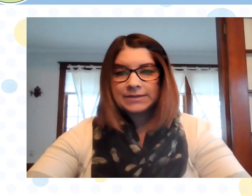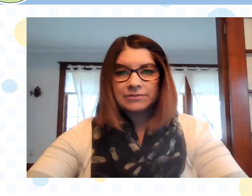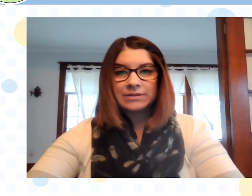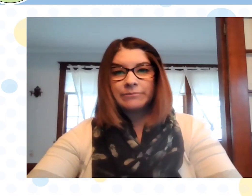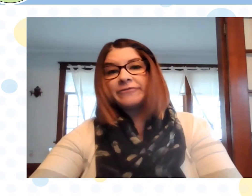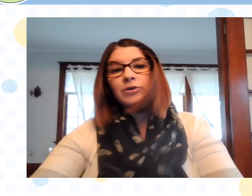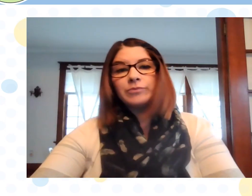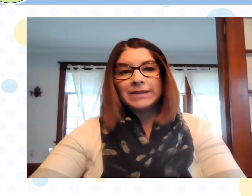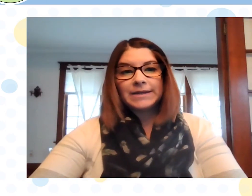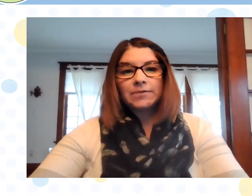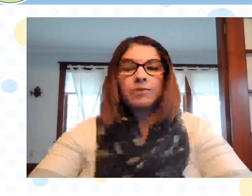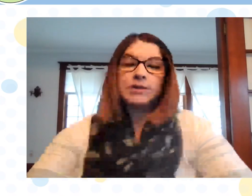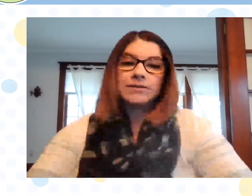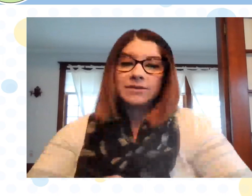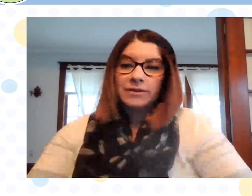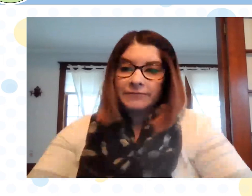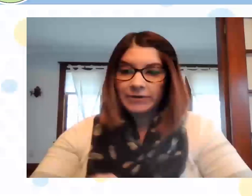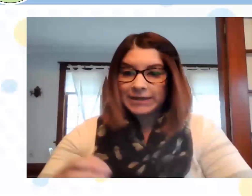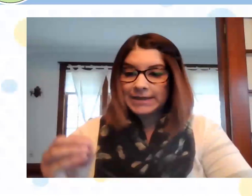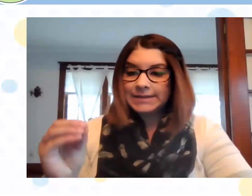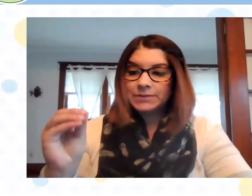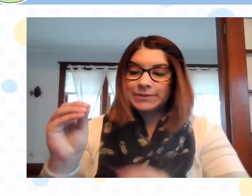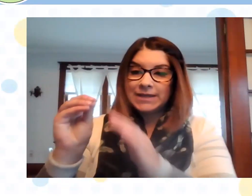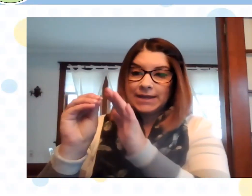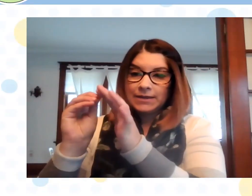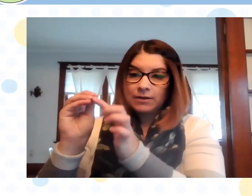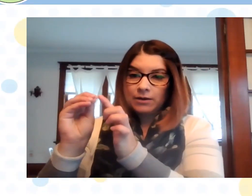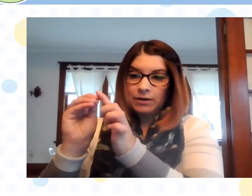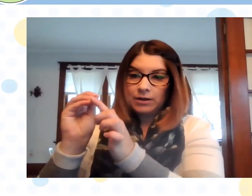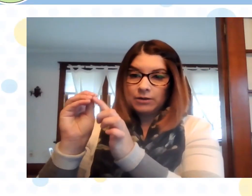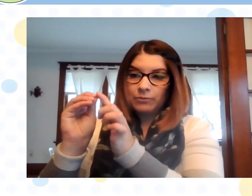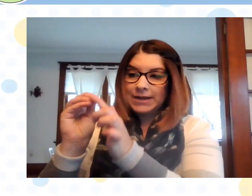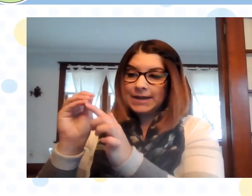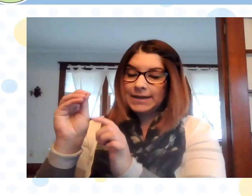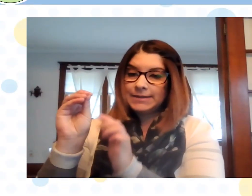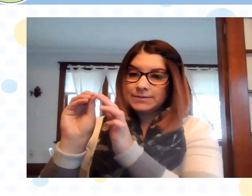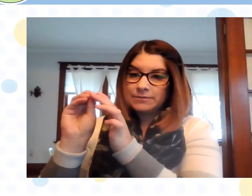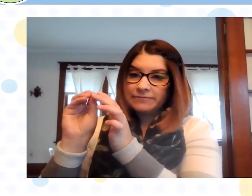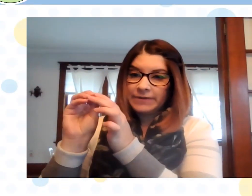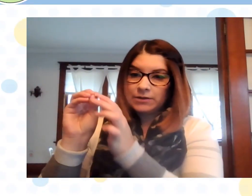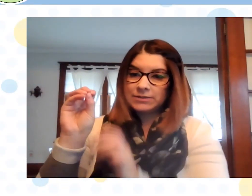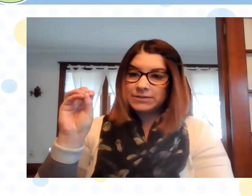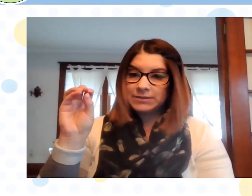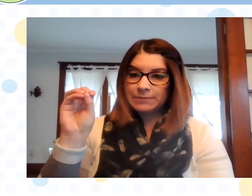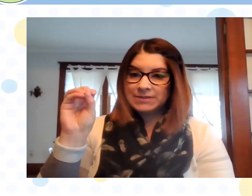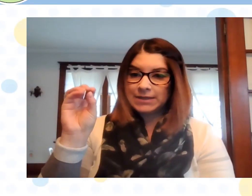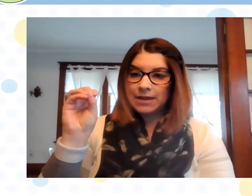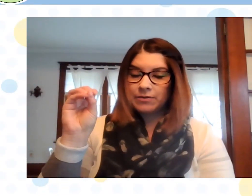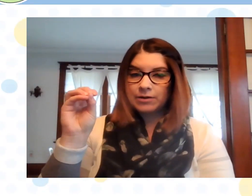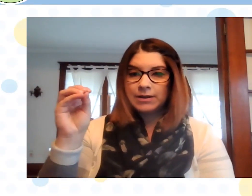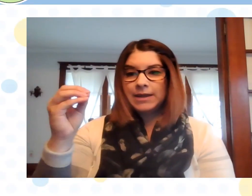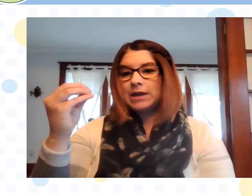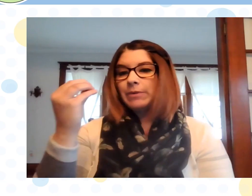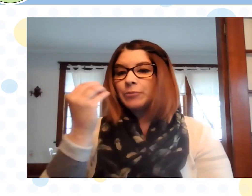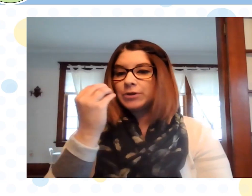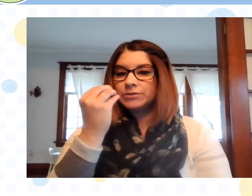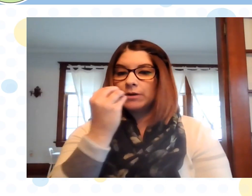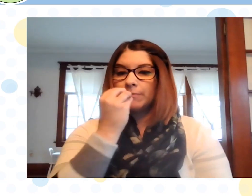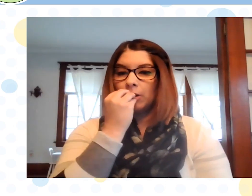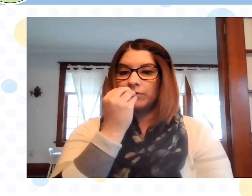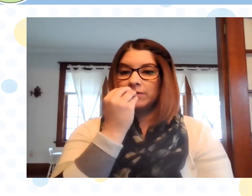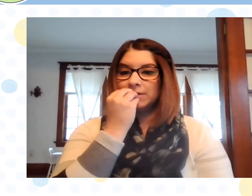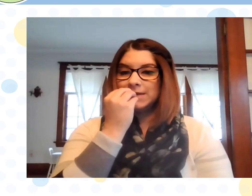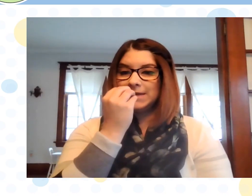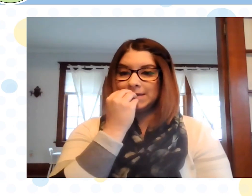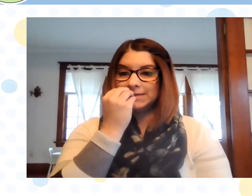Okay, so some food related words. For eat, we take our one hand, fingers tips together, and we put it to our